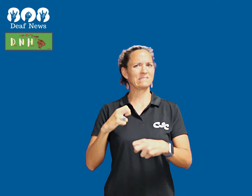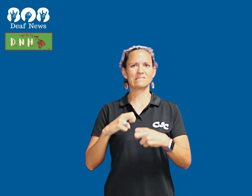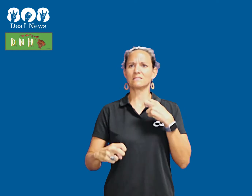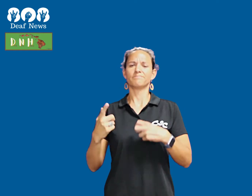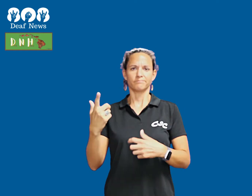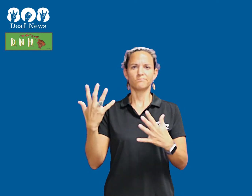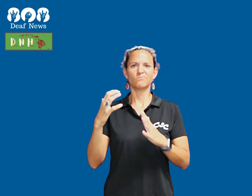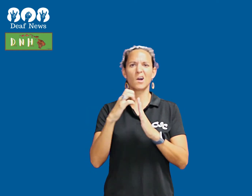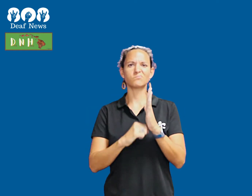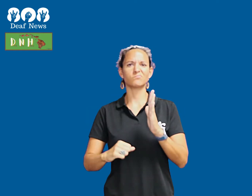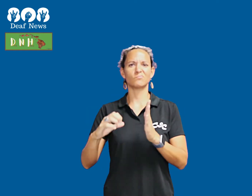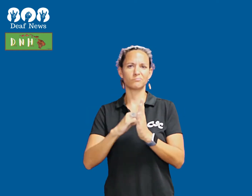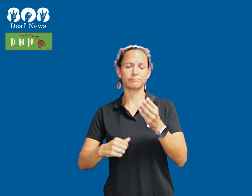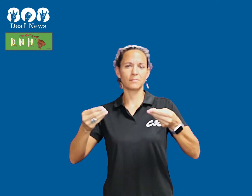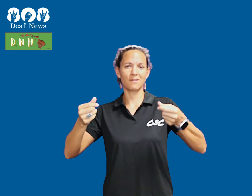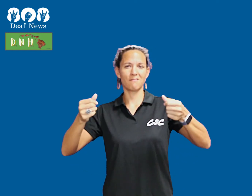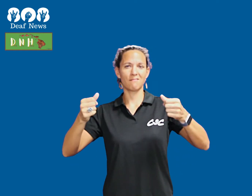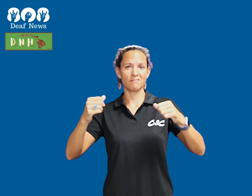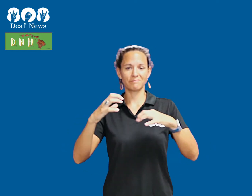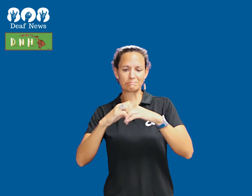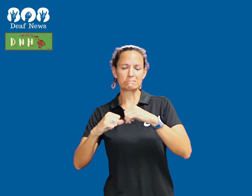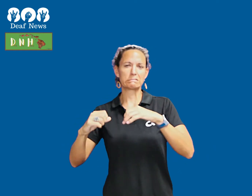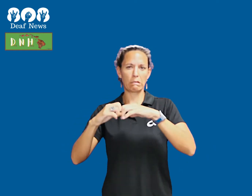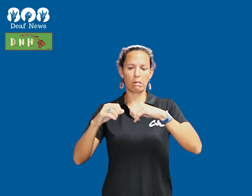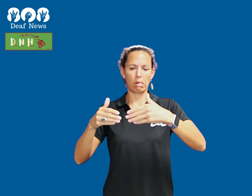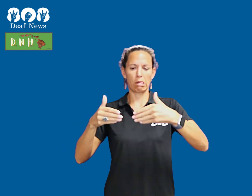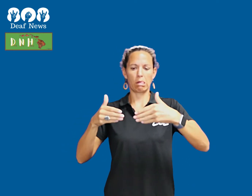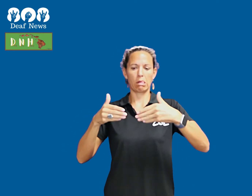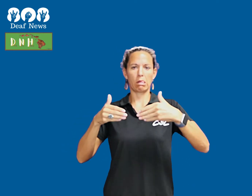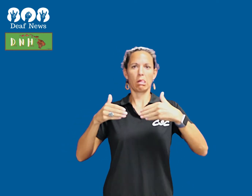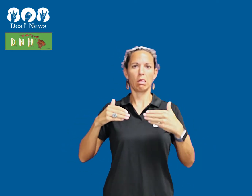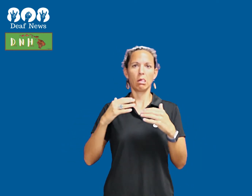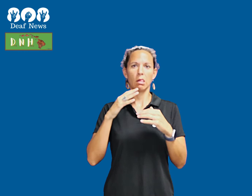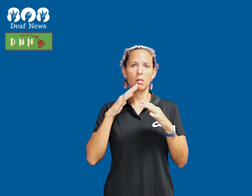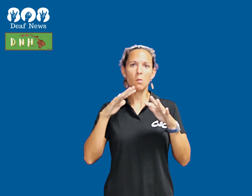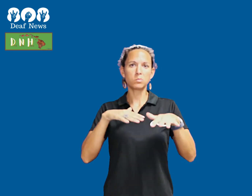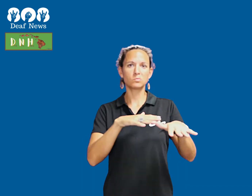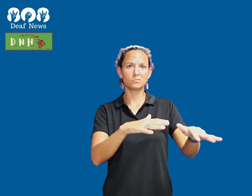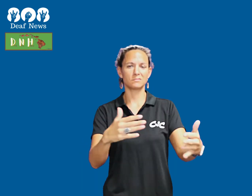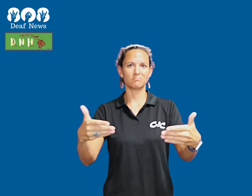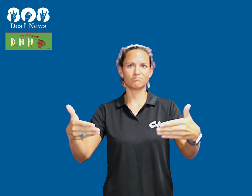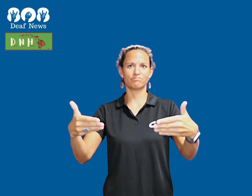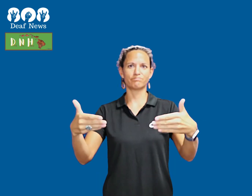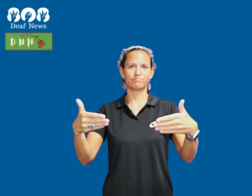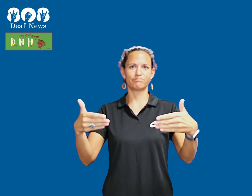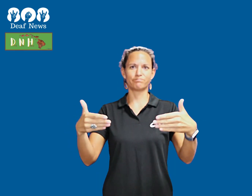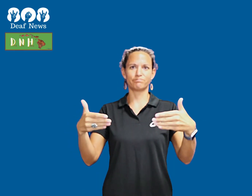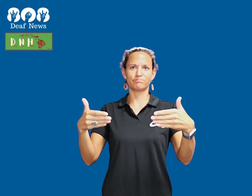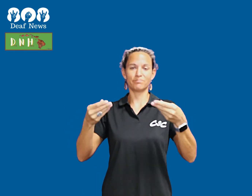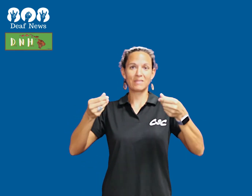Oahu. The erosion problem is eating away at the crumbling shoreline. The ocean is coming closer